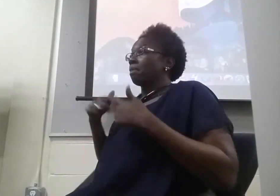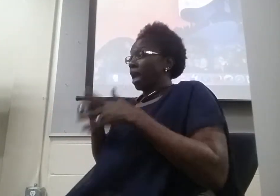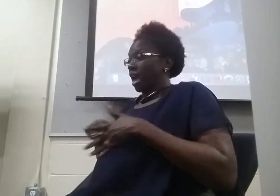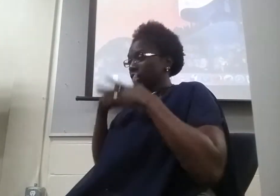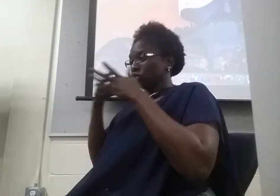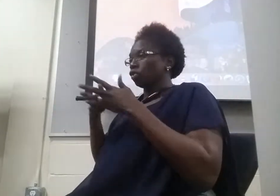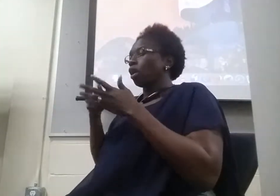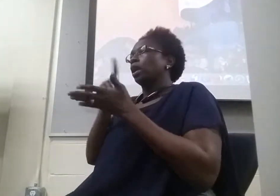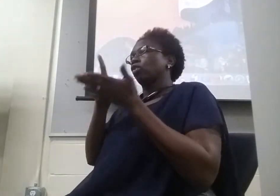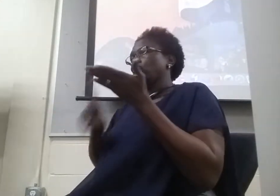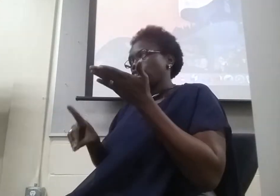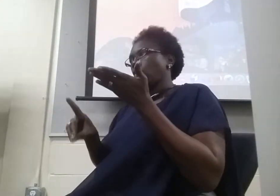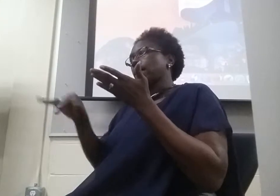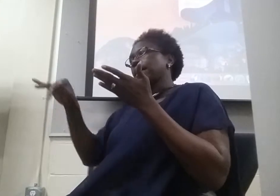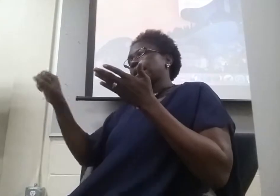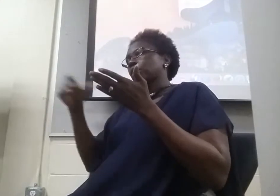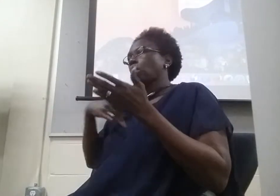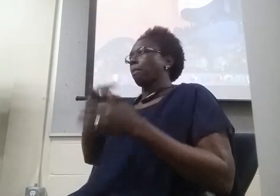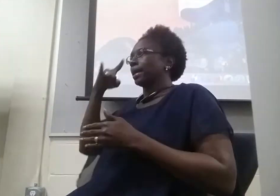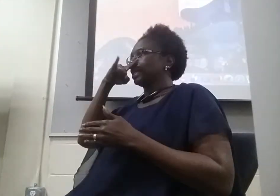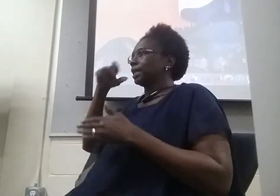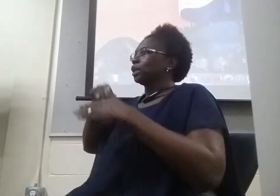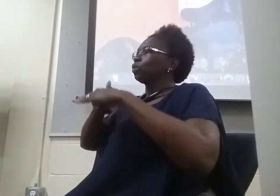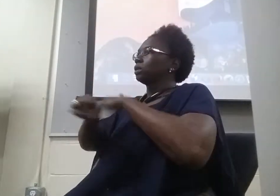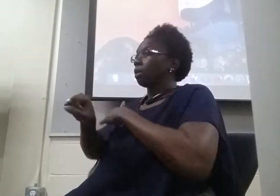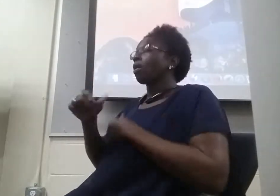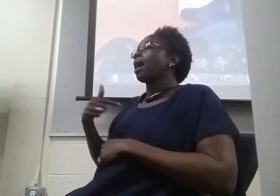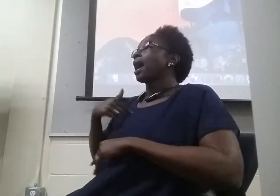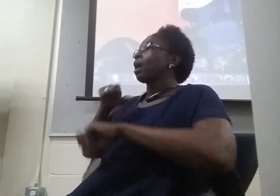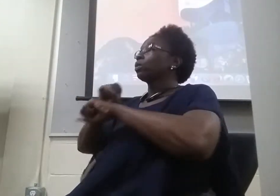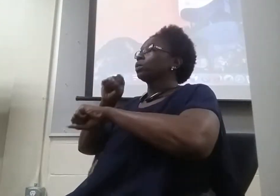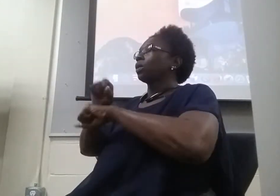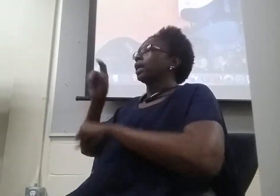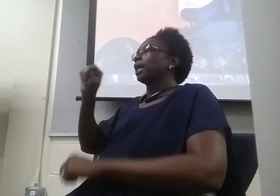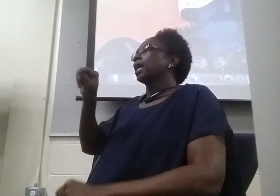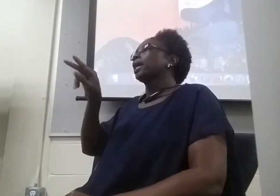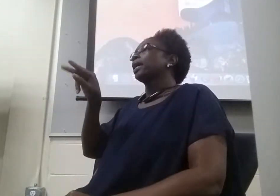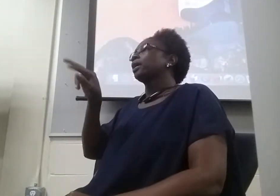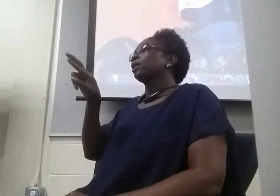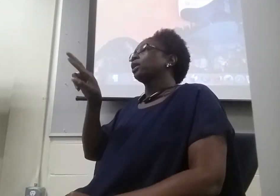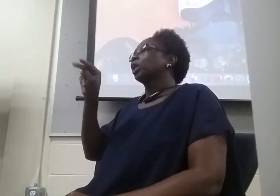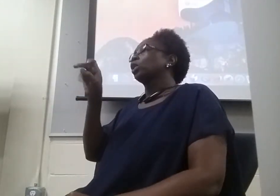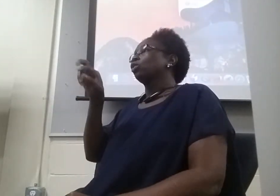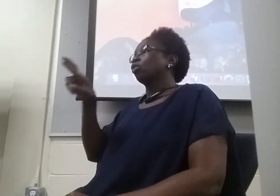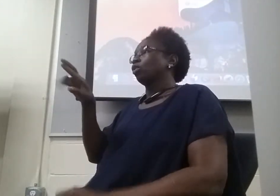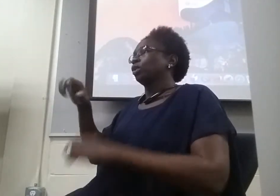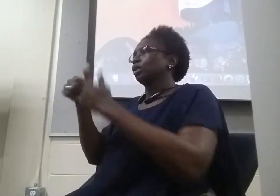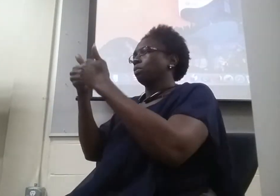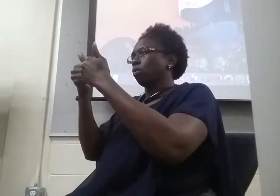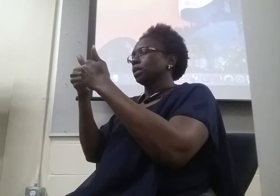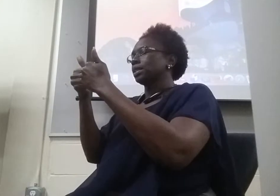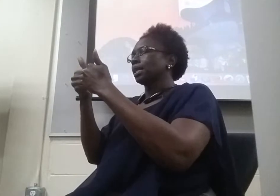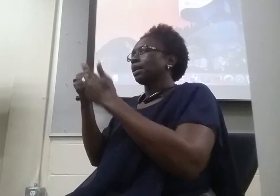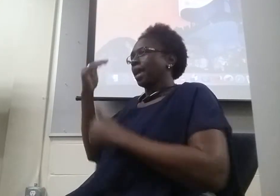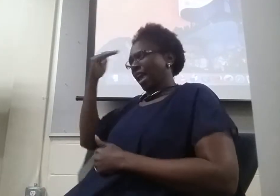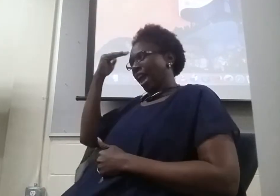born, and I was working at Turner for Turner Sports Interactive. And we knew all along when my kids were born, I would be the one